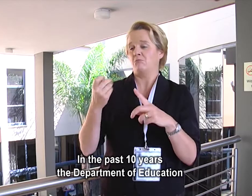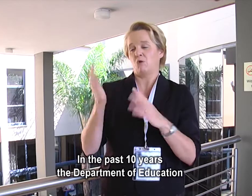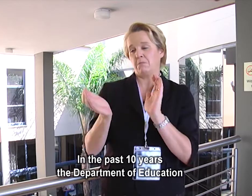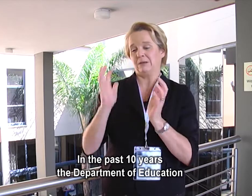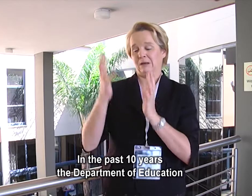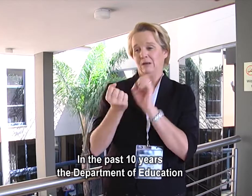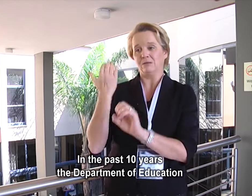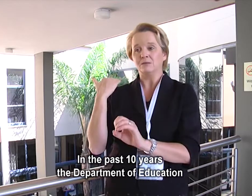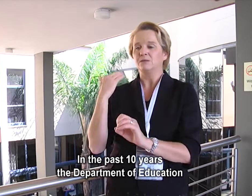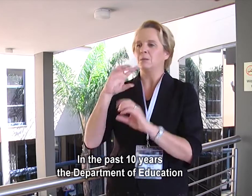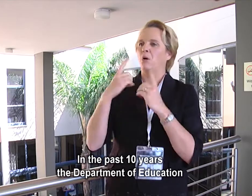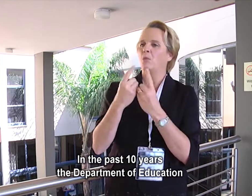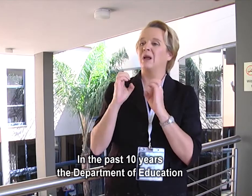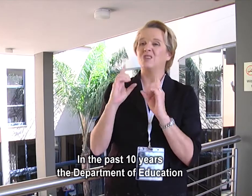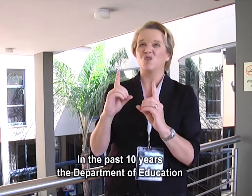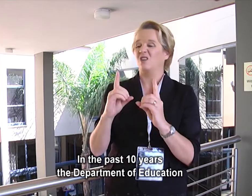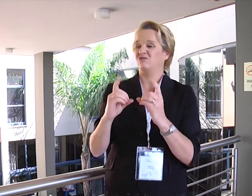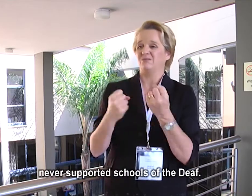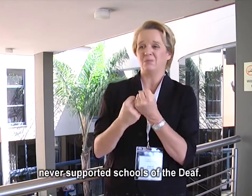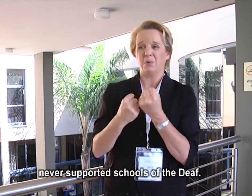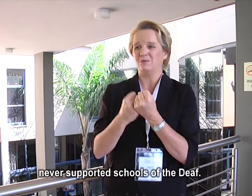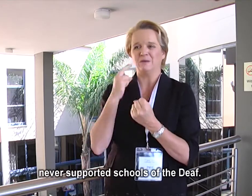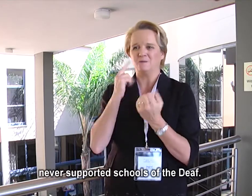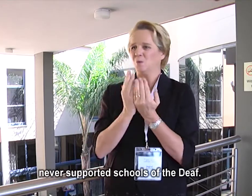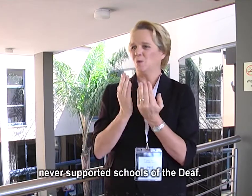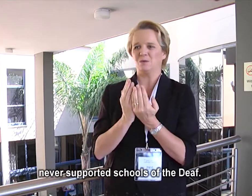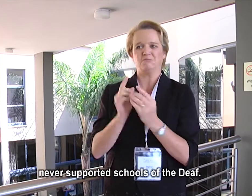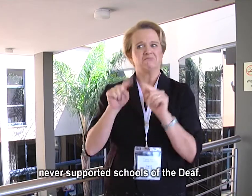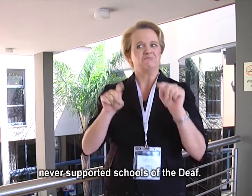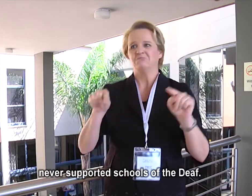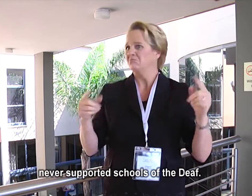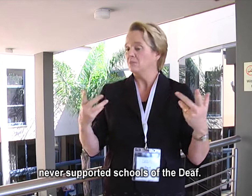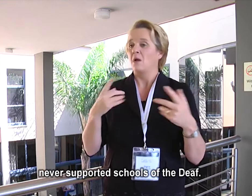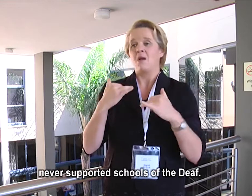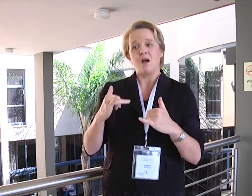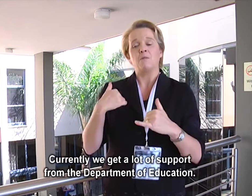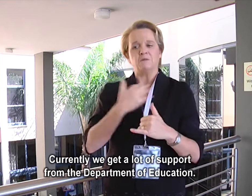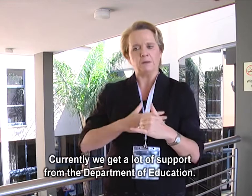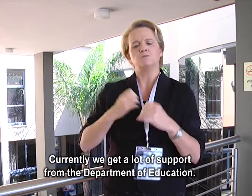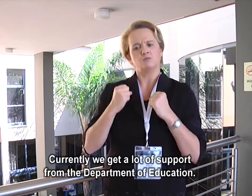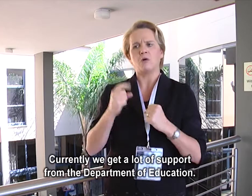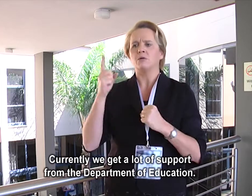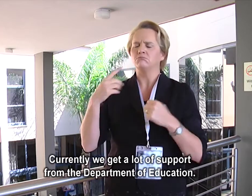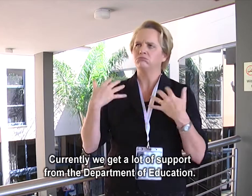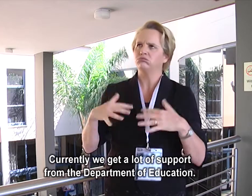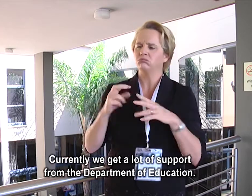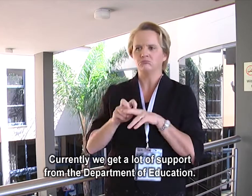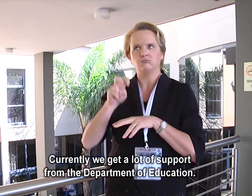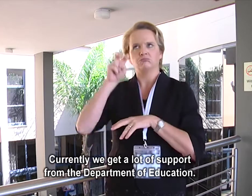In the past 10 years, the Department of Education never supported schools of the deaf. Currently, we get a lot of support